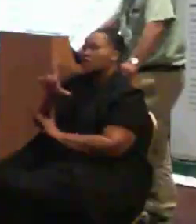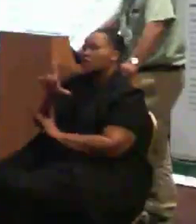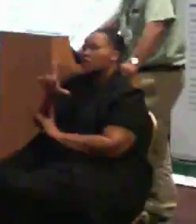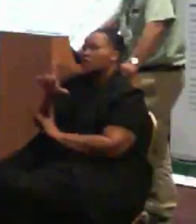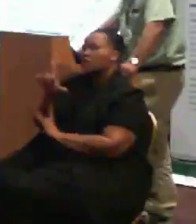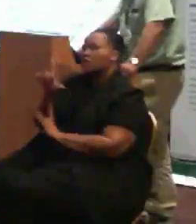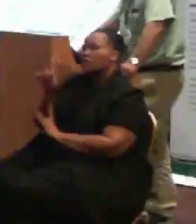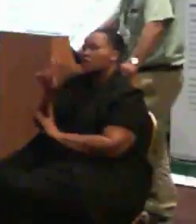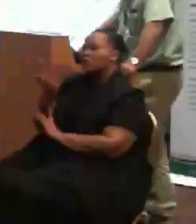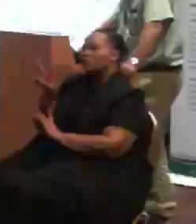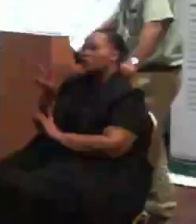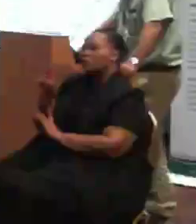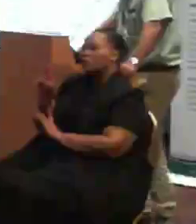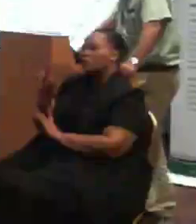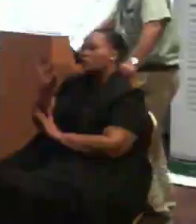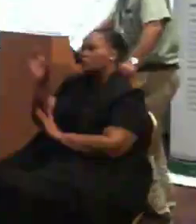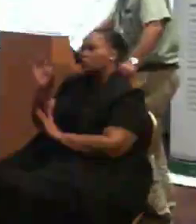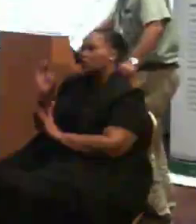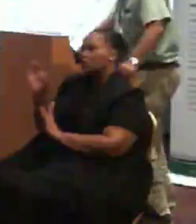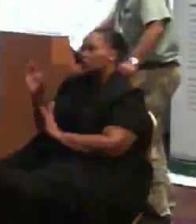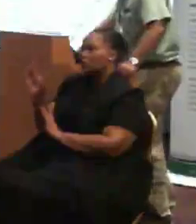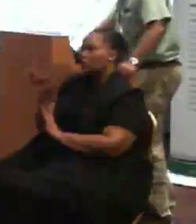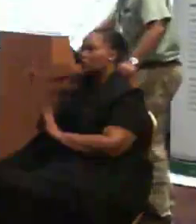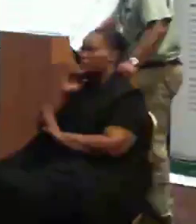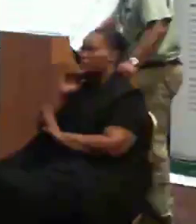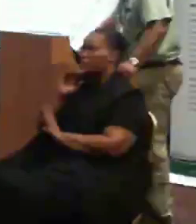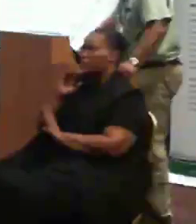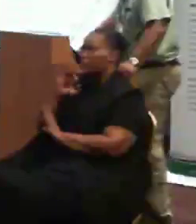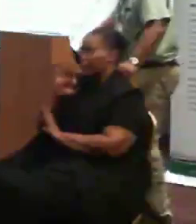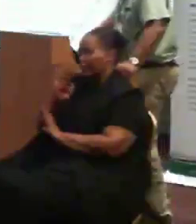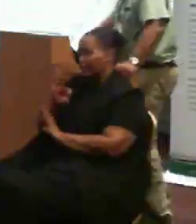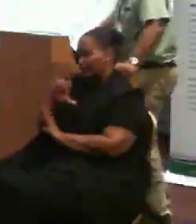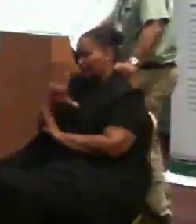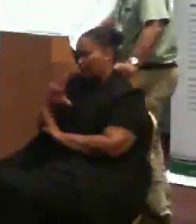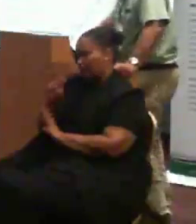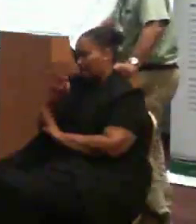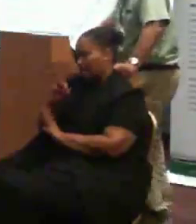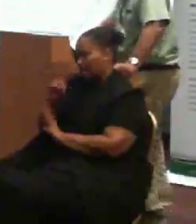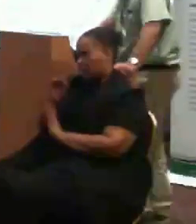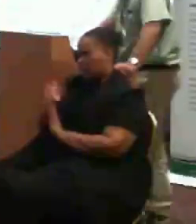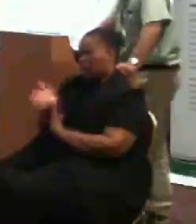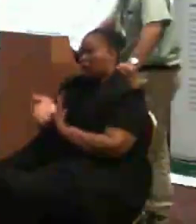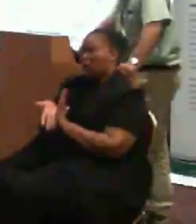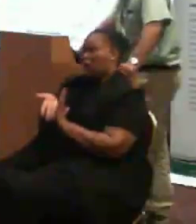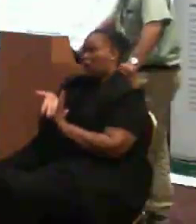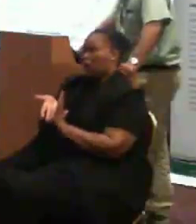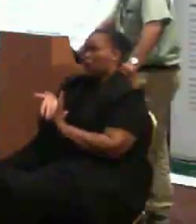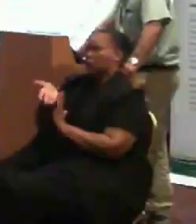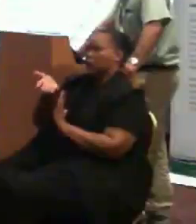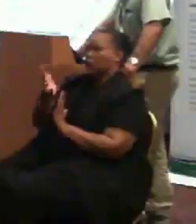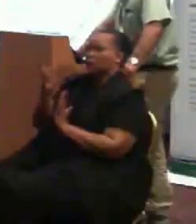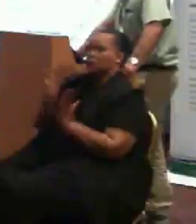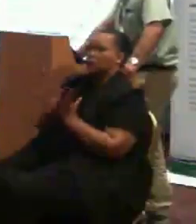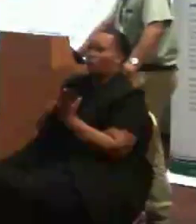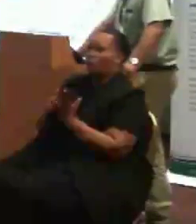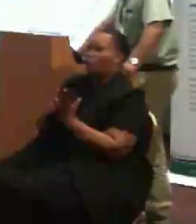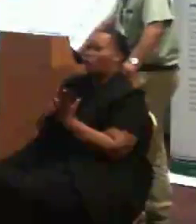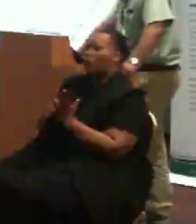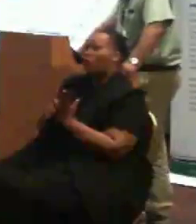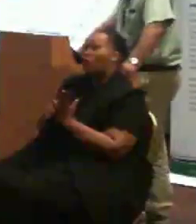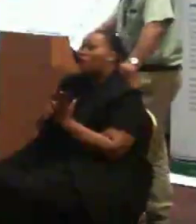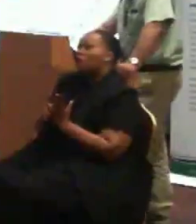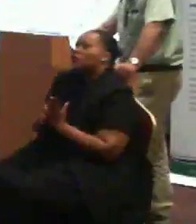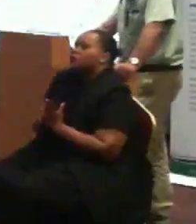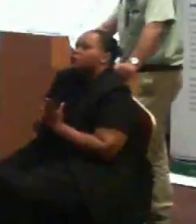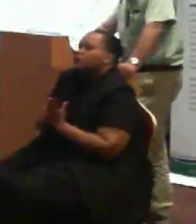721%. It's an average of 37 billion a year, the debt increase, and the capacity